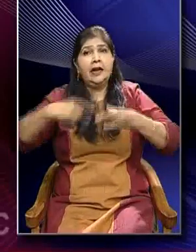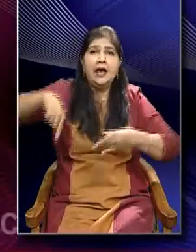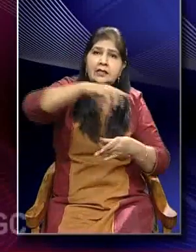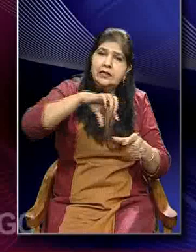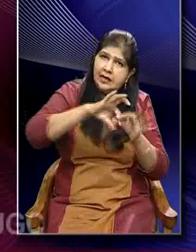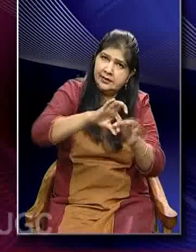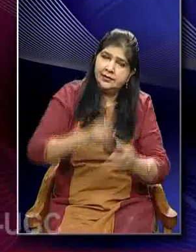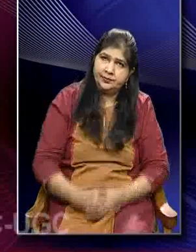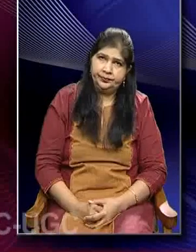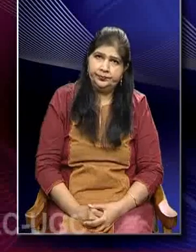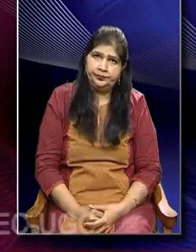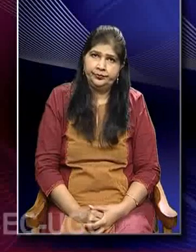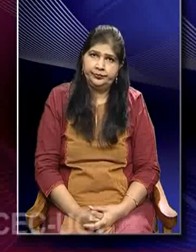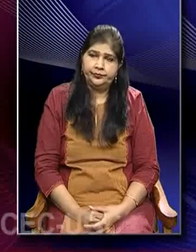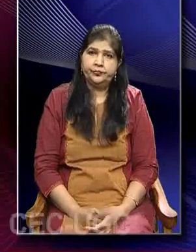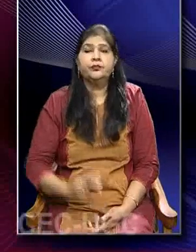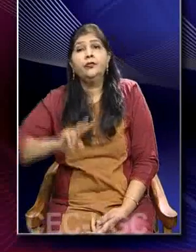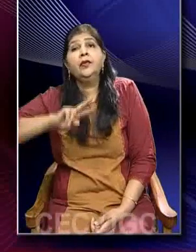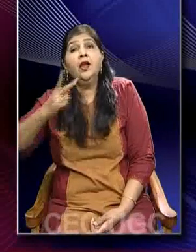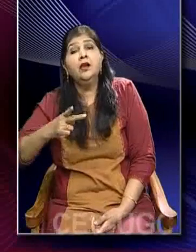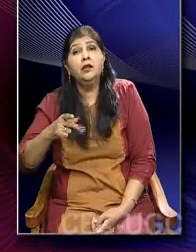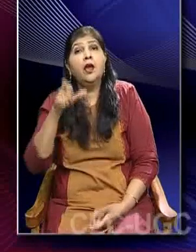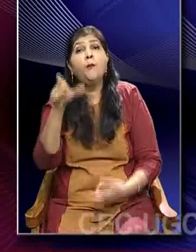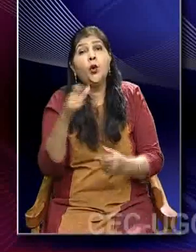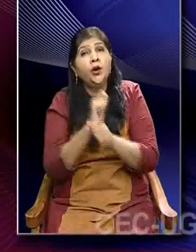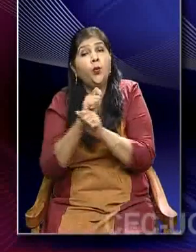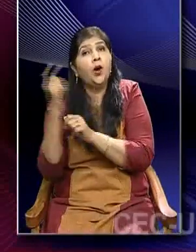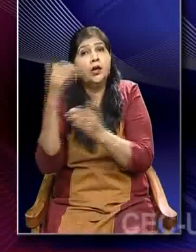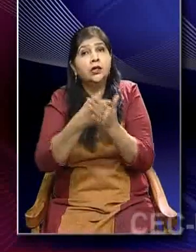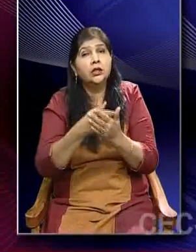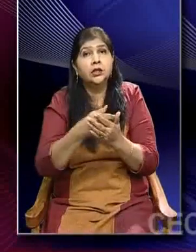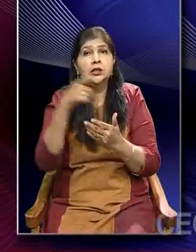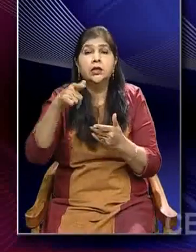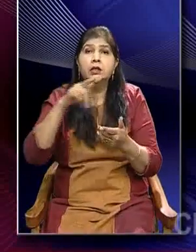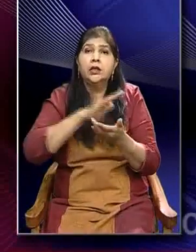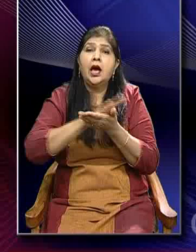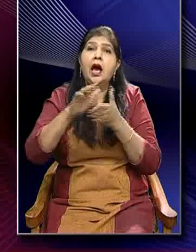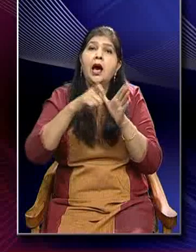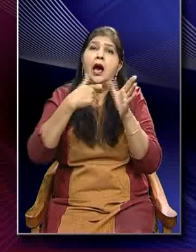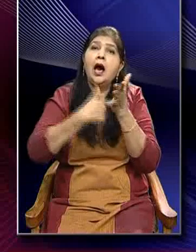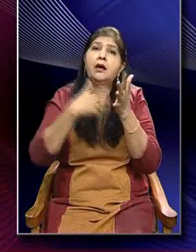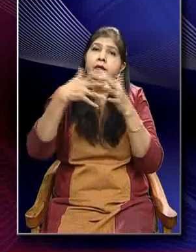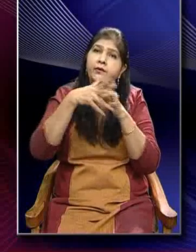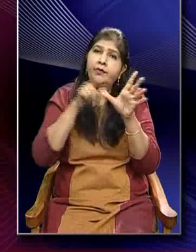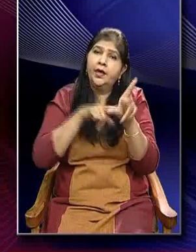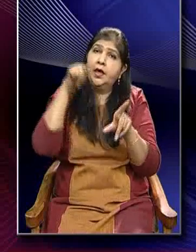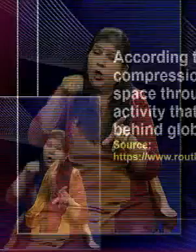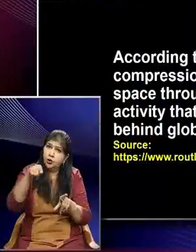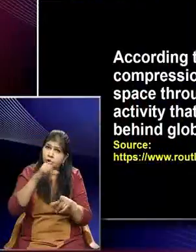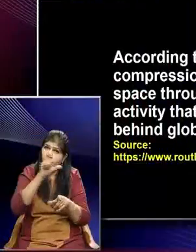internationalization. Another important work is that of Harvey, and according